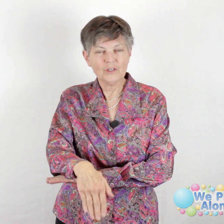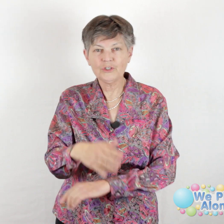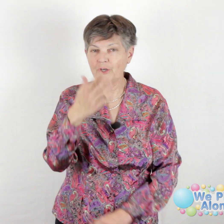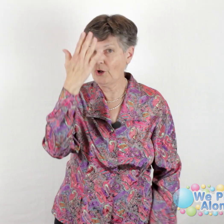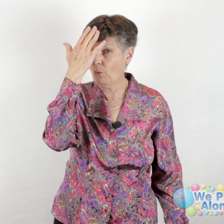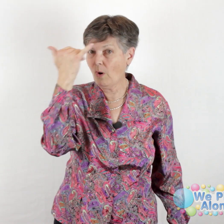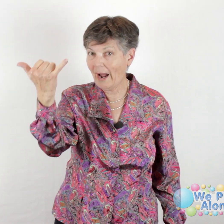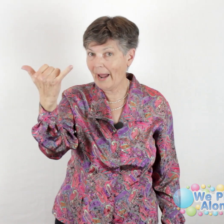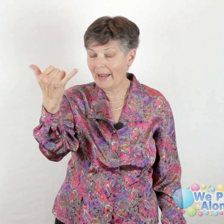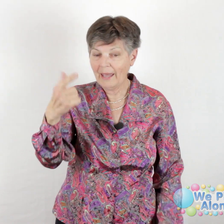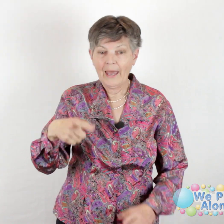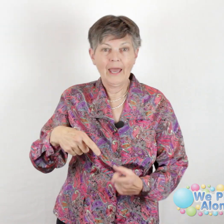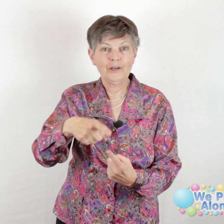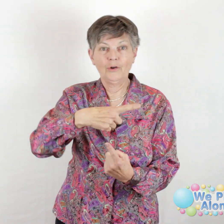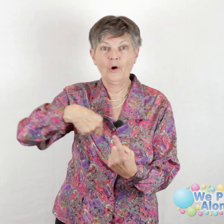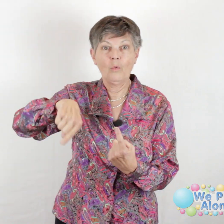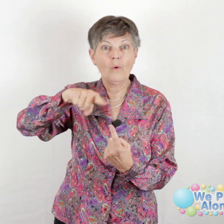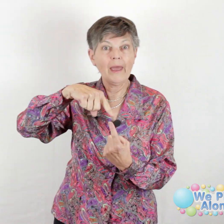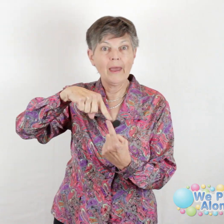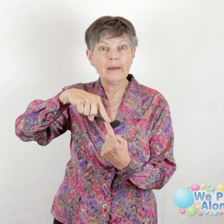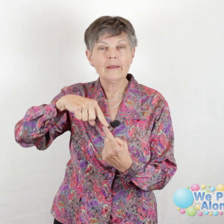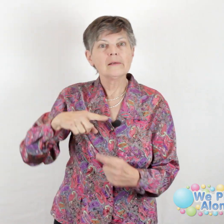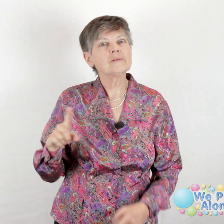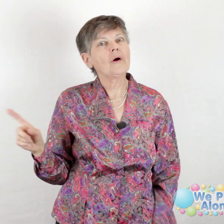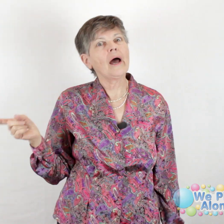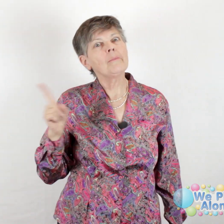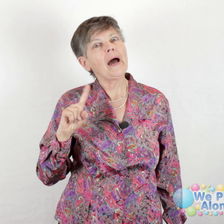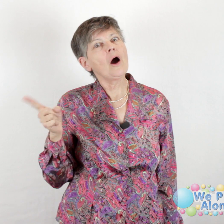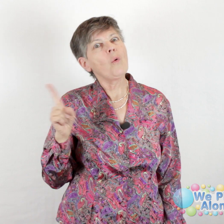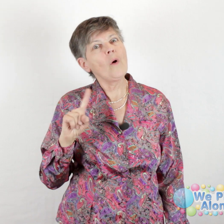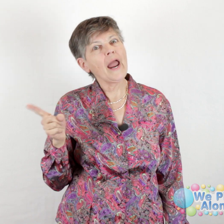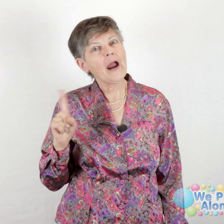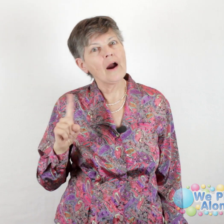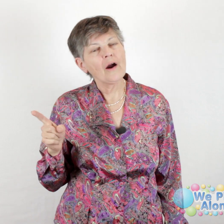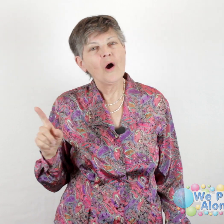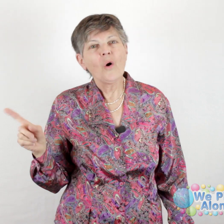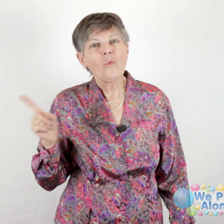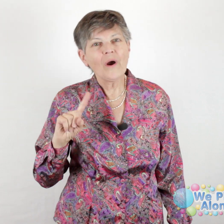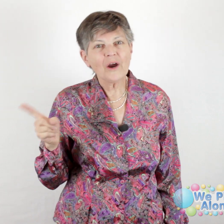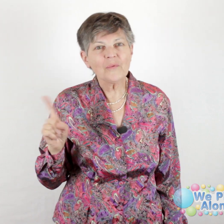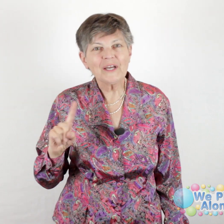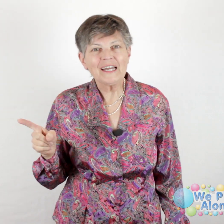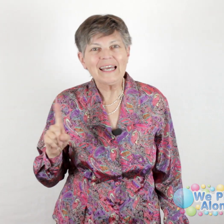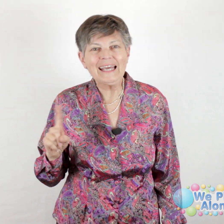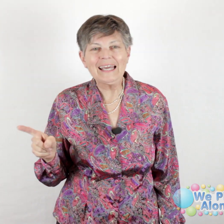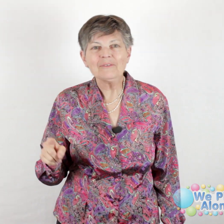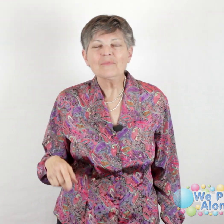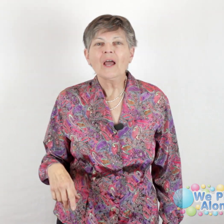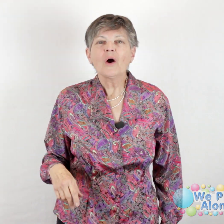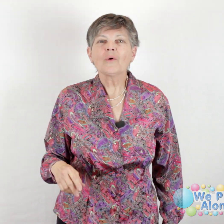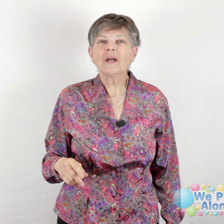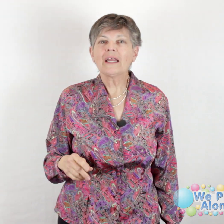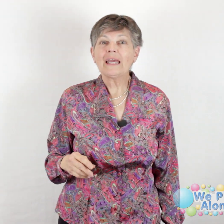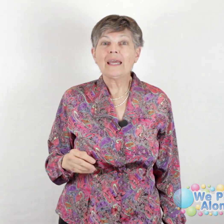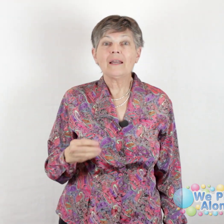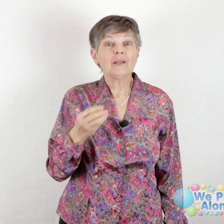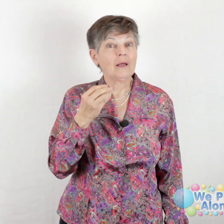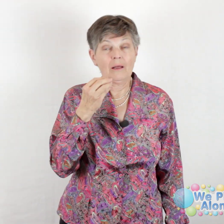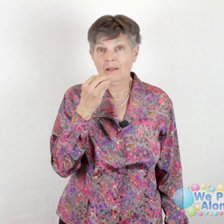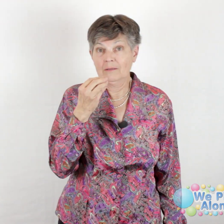So you know why and you know when. So how about where? Where are we going to eat? We're going to eat, a